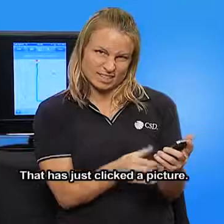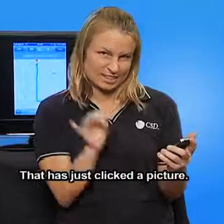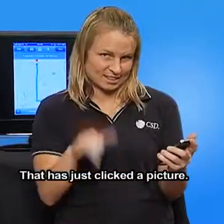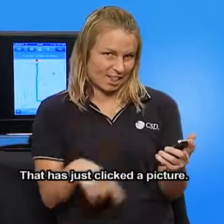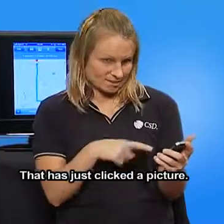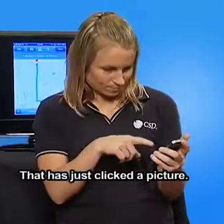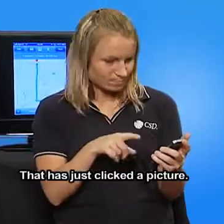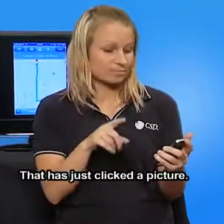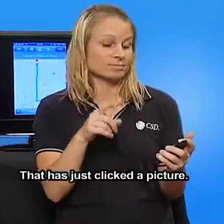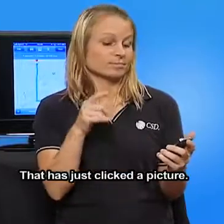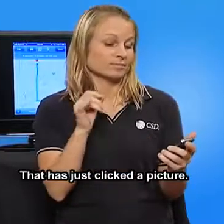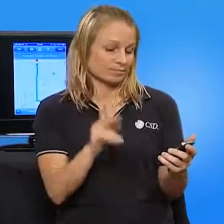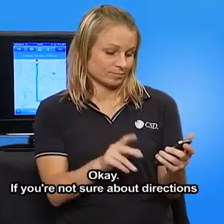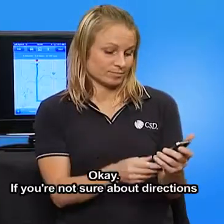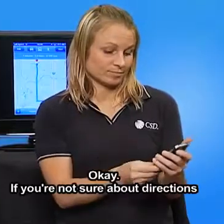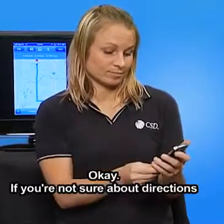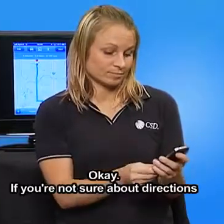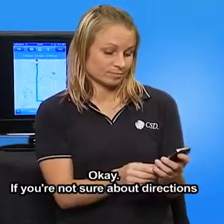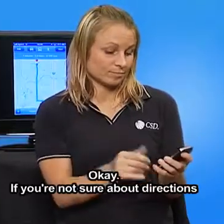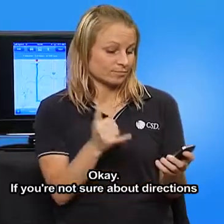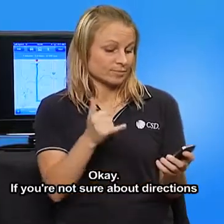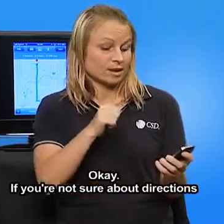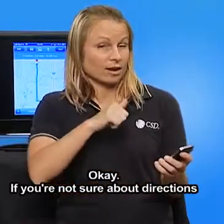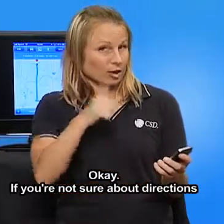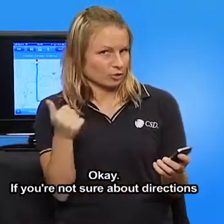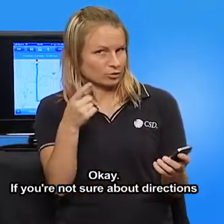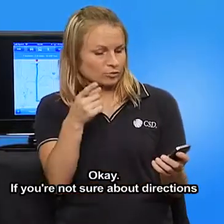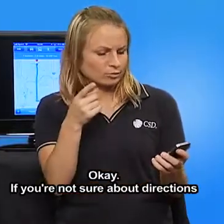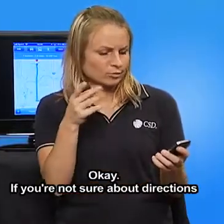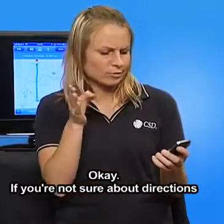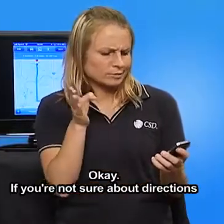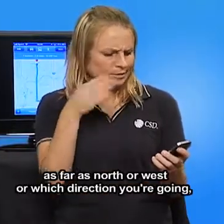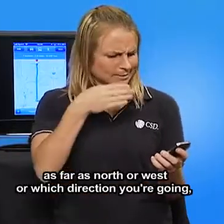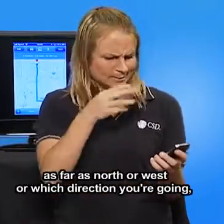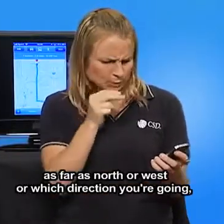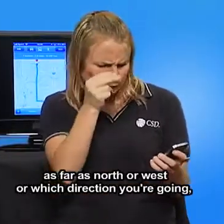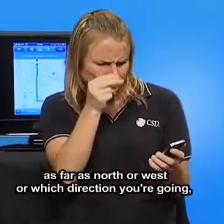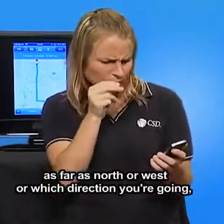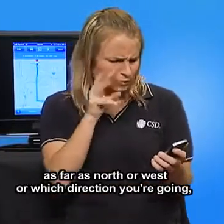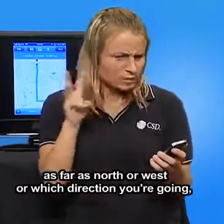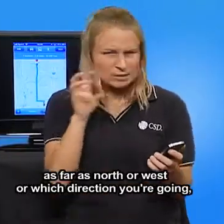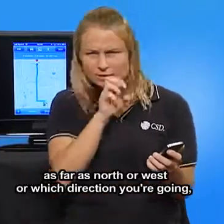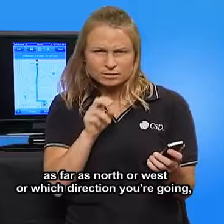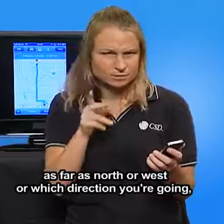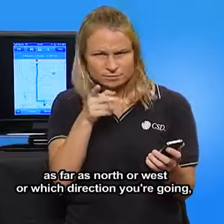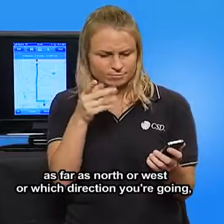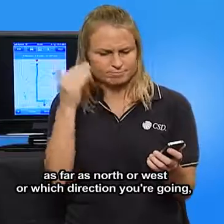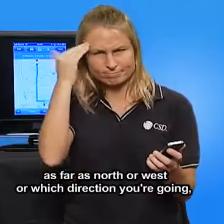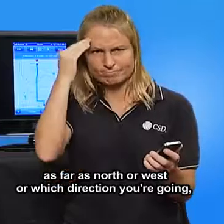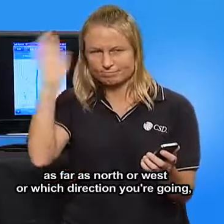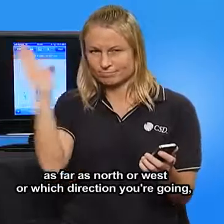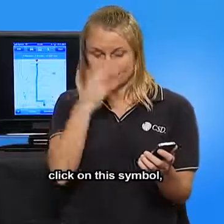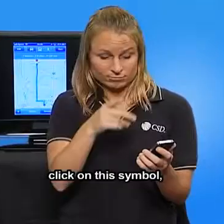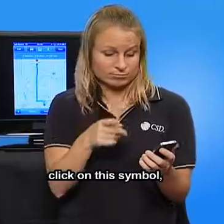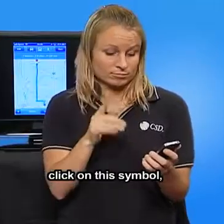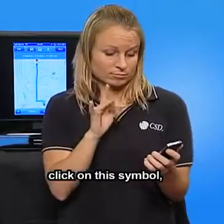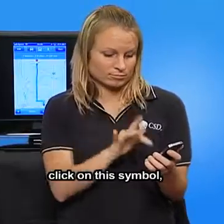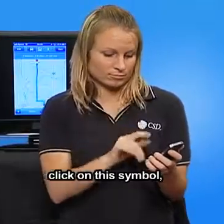That has just clicked a picture. Okay. Now, if you're not sure about directions as far as north or west or which direction you're going, click on this symbol.